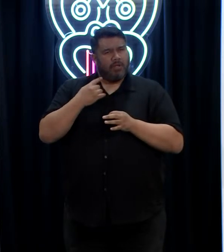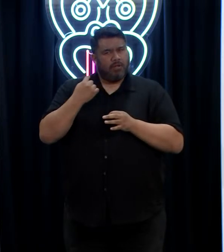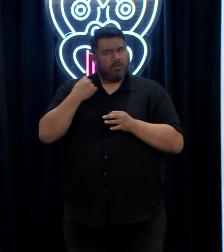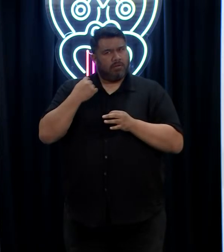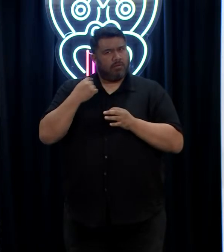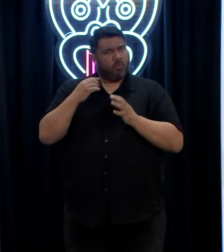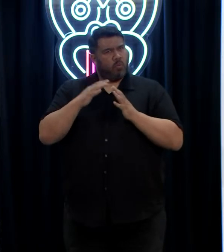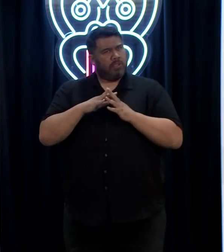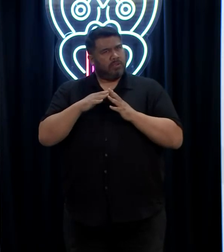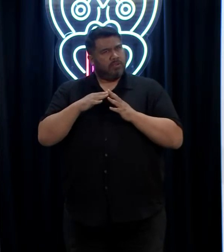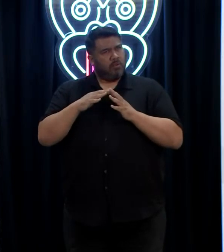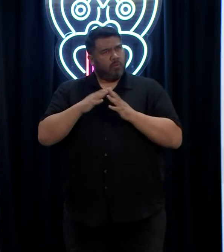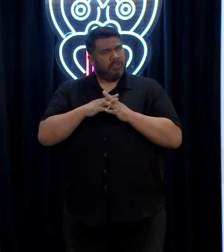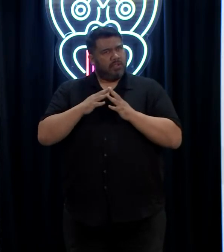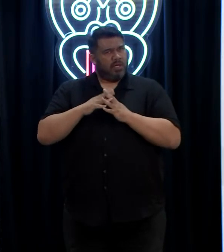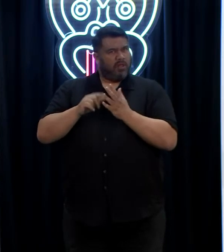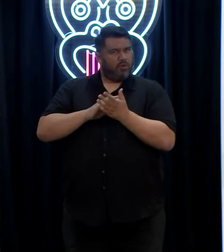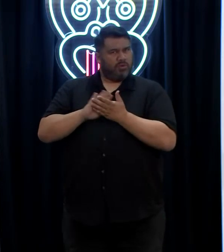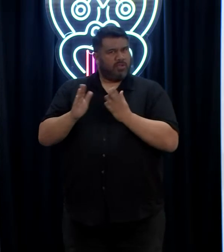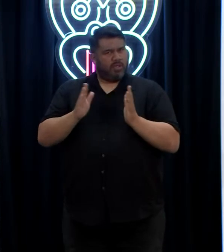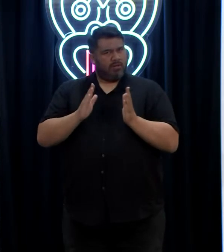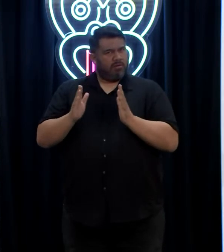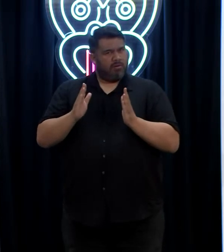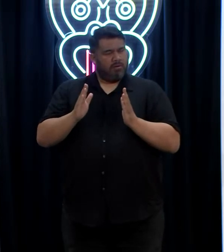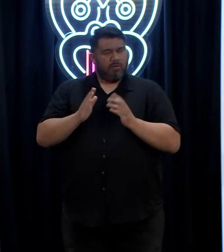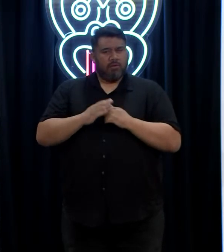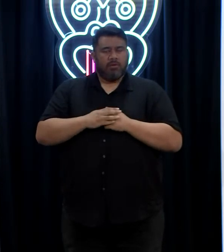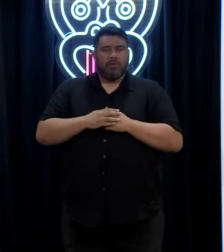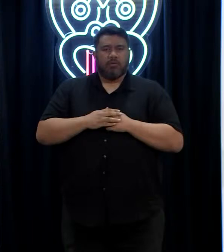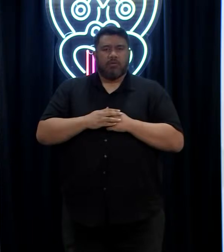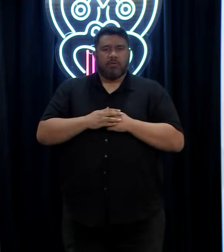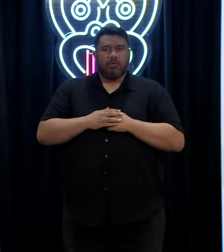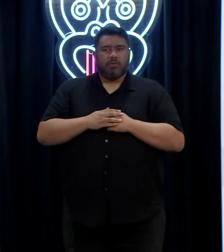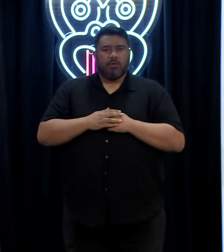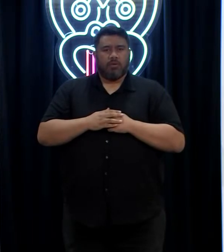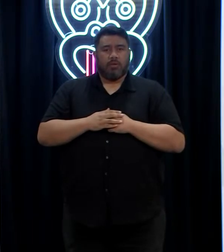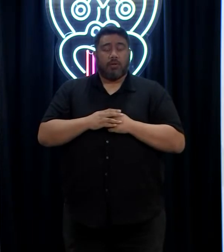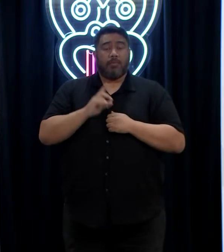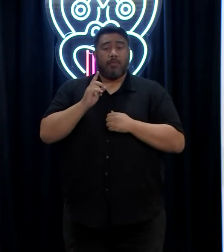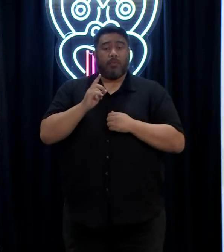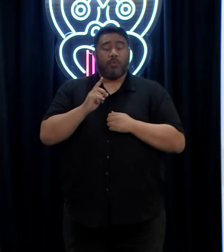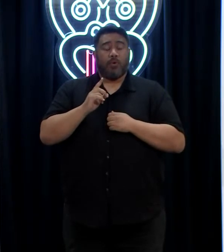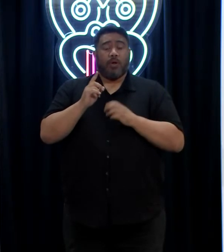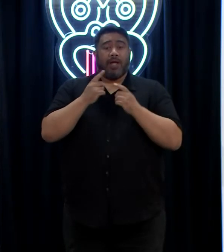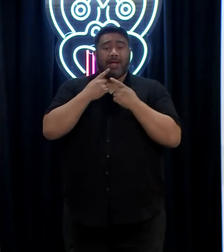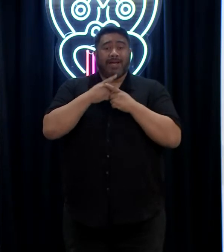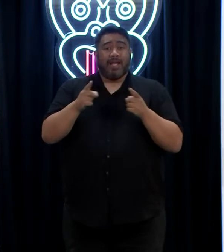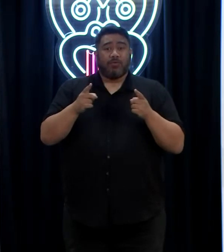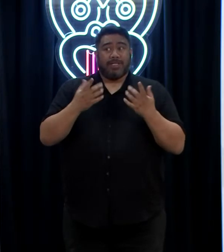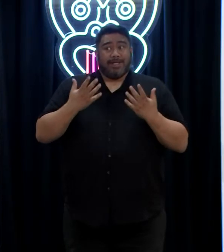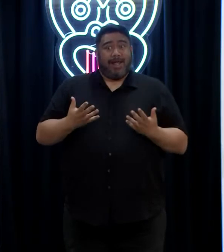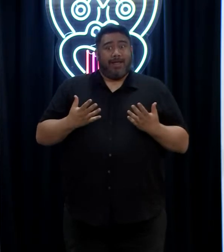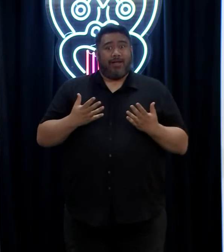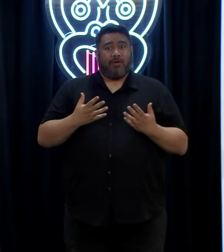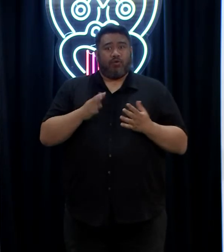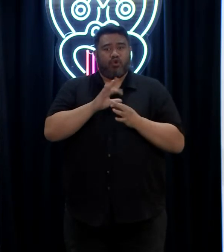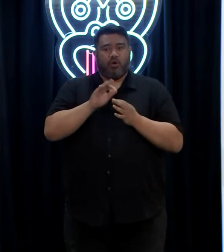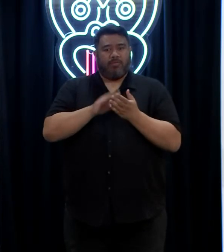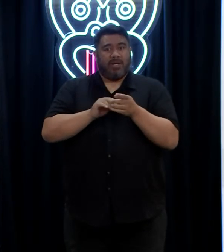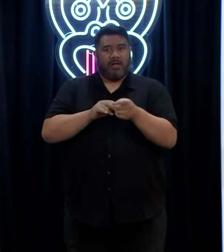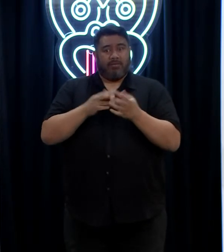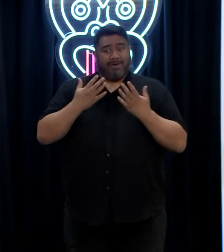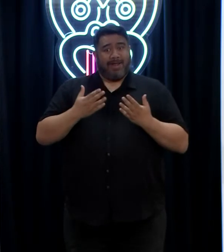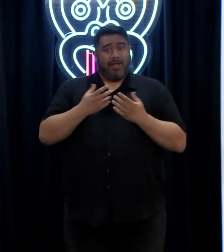Wednesday or Thursday. One of the reasons that we're announcing it today, firstly, is to allow